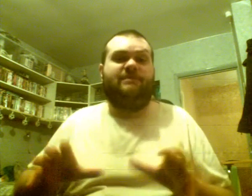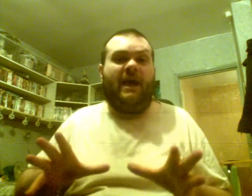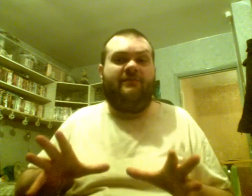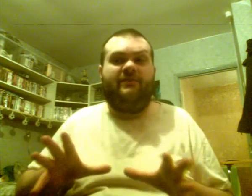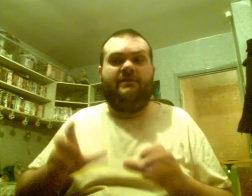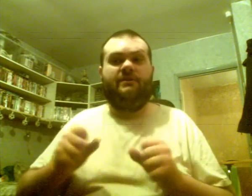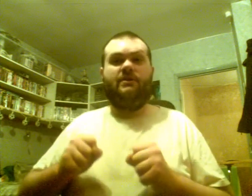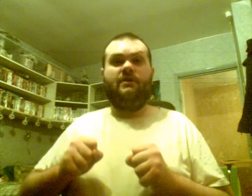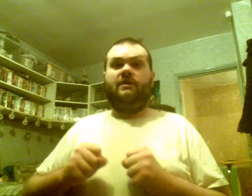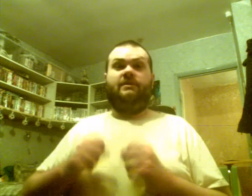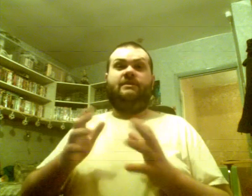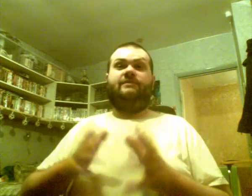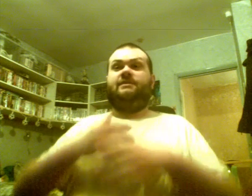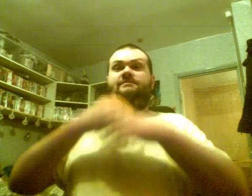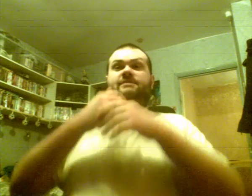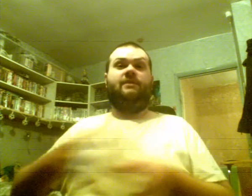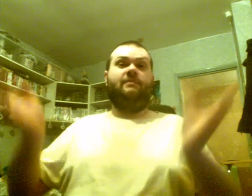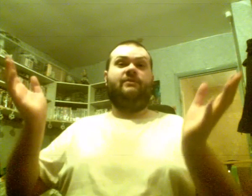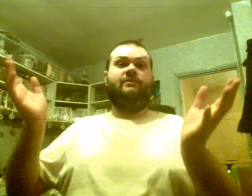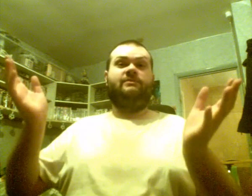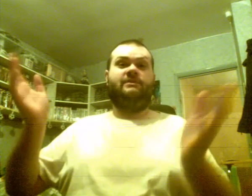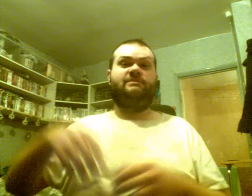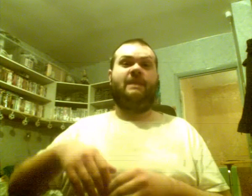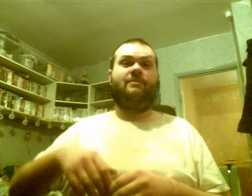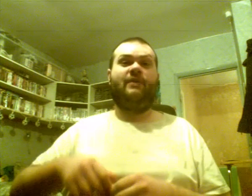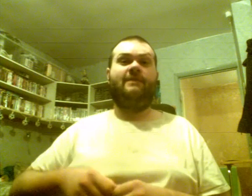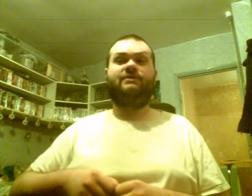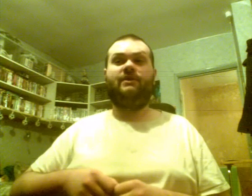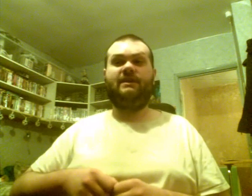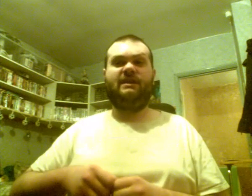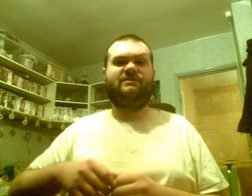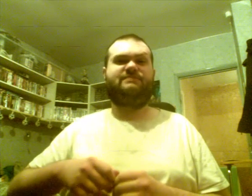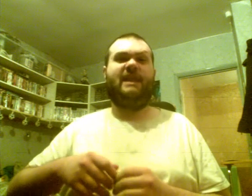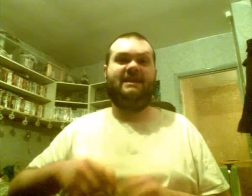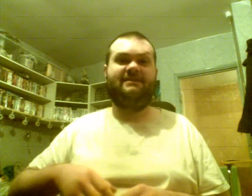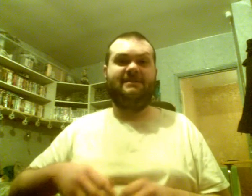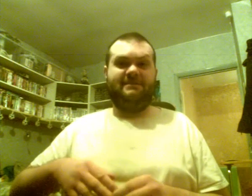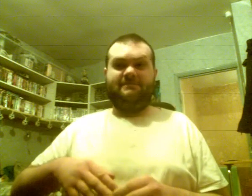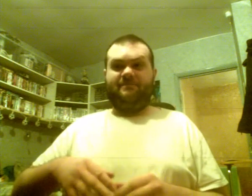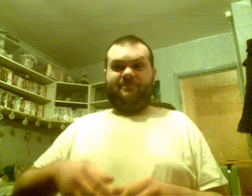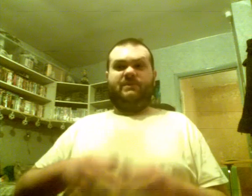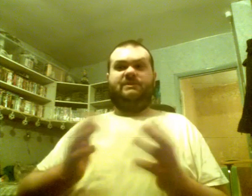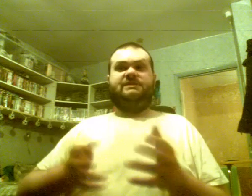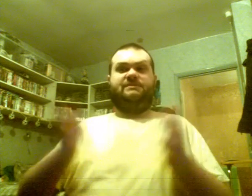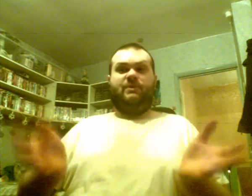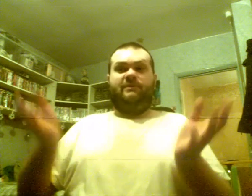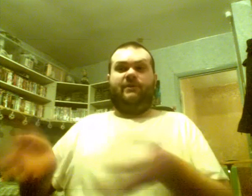spice. And if you can't be bothered to separate them at all, you can have a splade, which is a spoon, a fork,